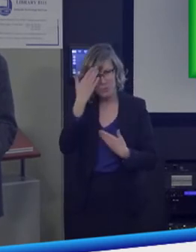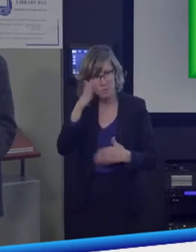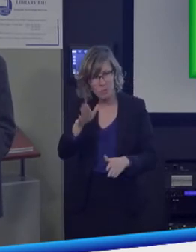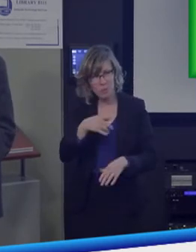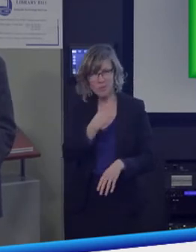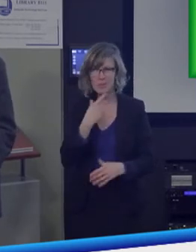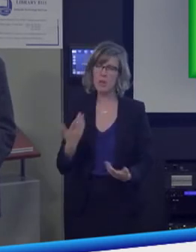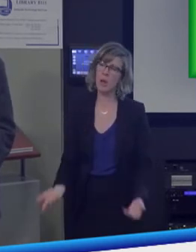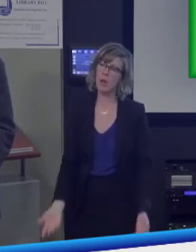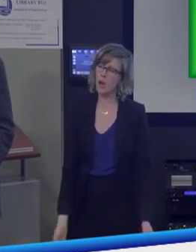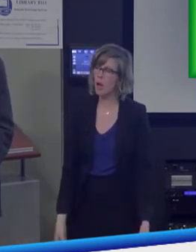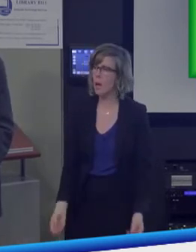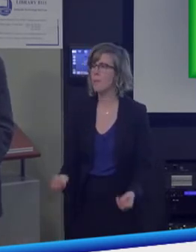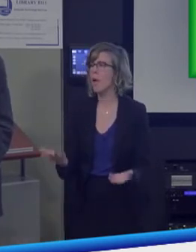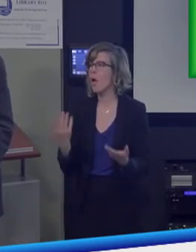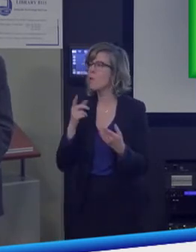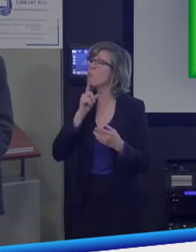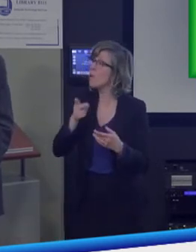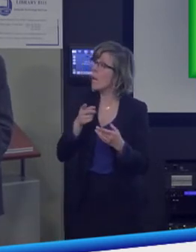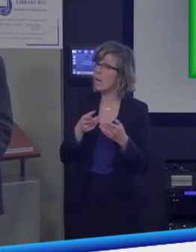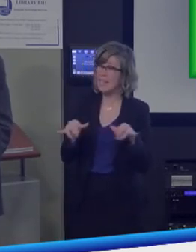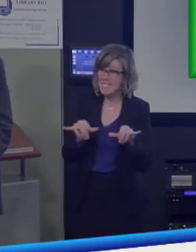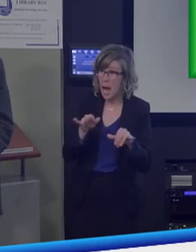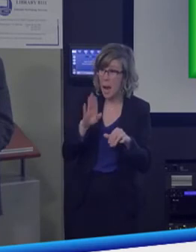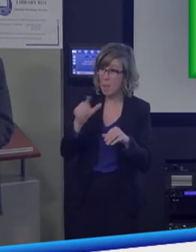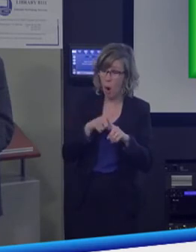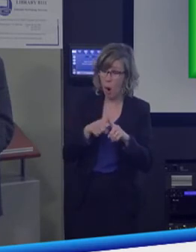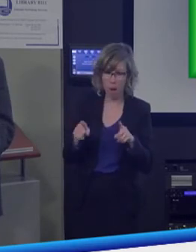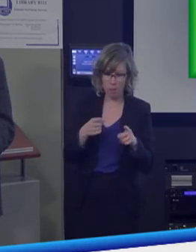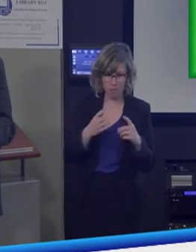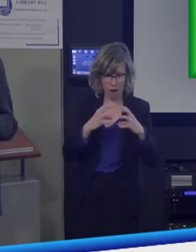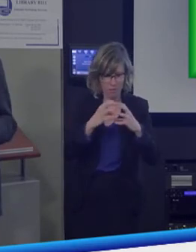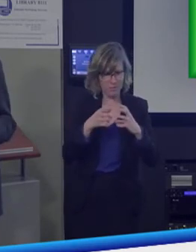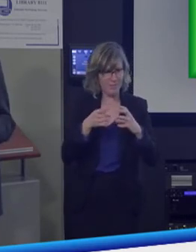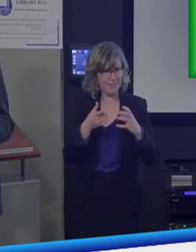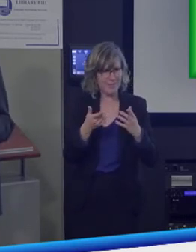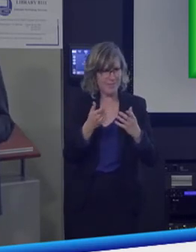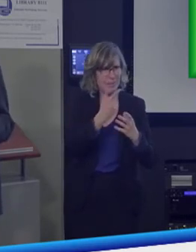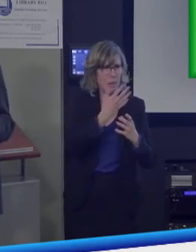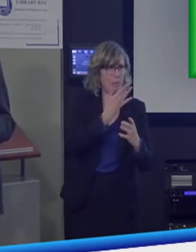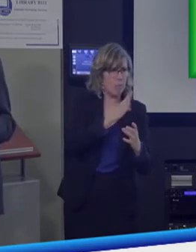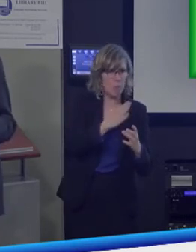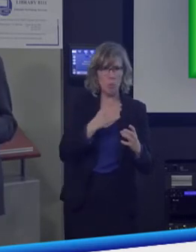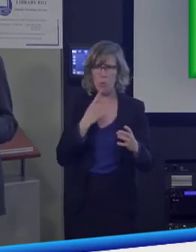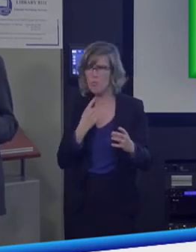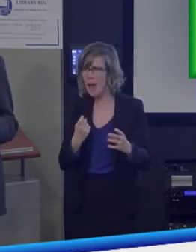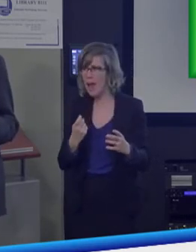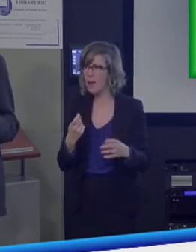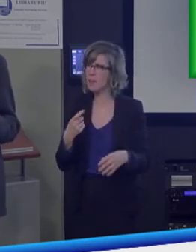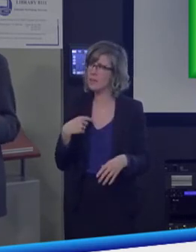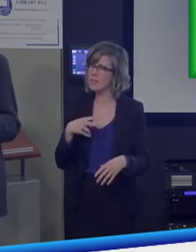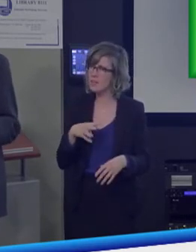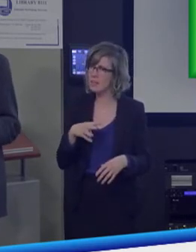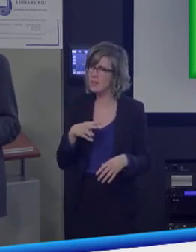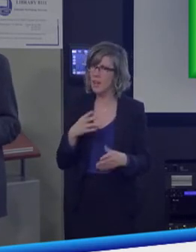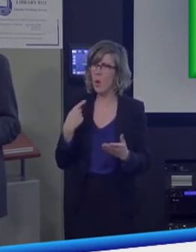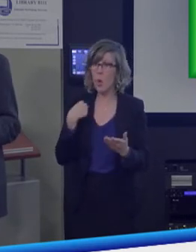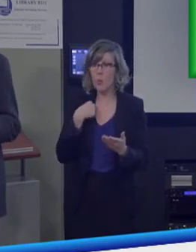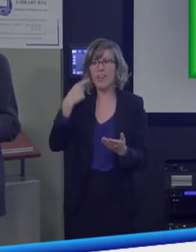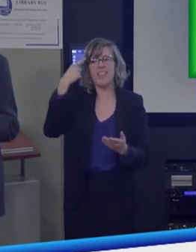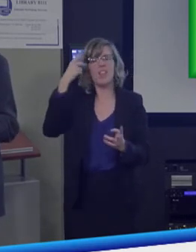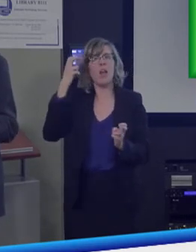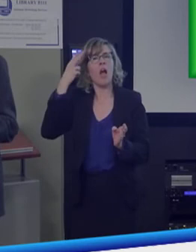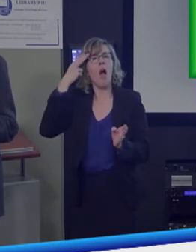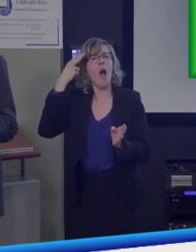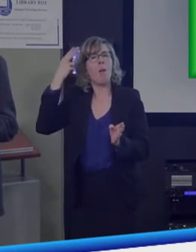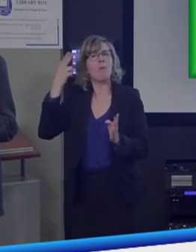stupid. I mean, the color of a ball can't matter, so why can't we have a red one here and a blue one here? So they don't want to adopt the hypothetical stance that we think is so important.